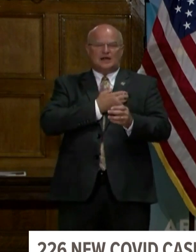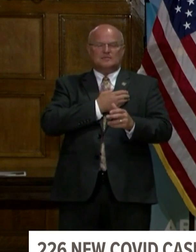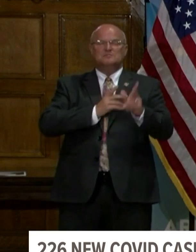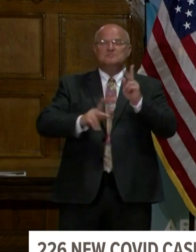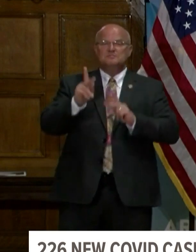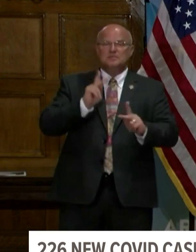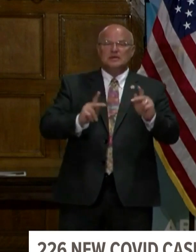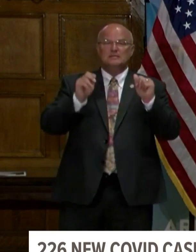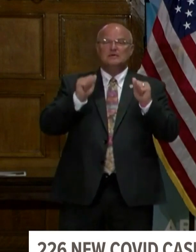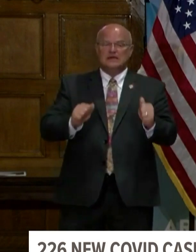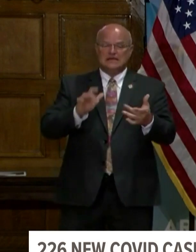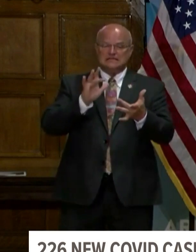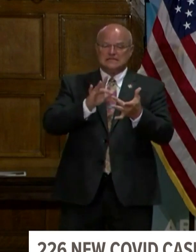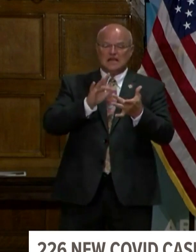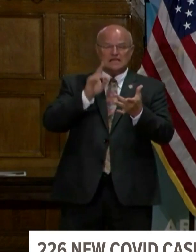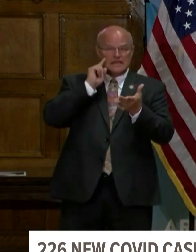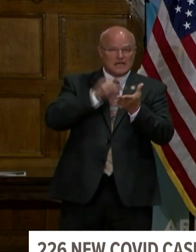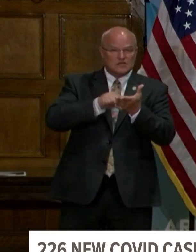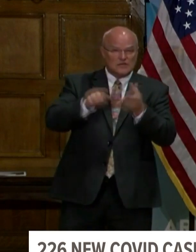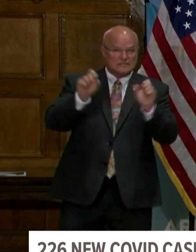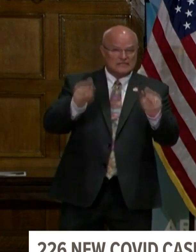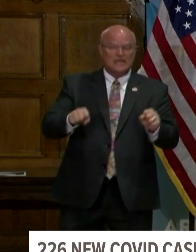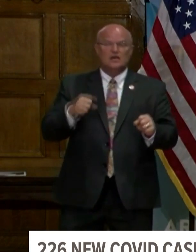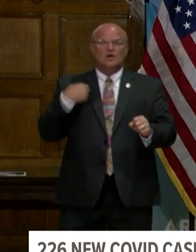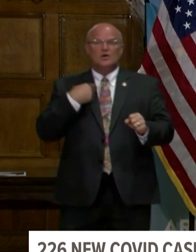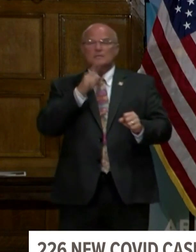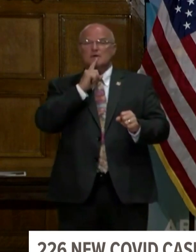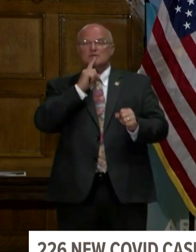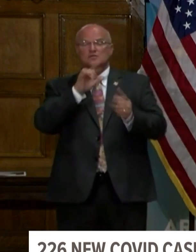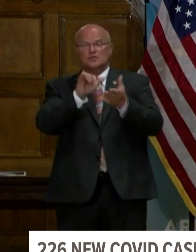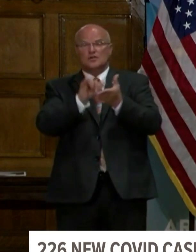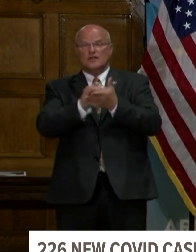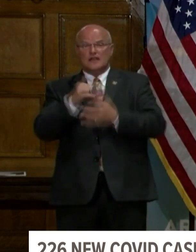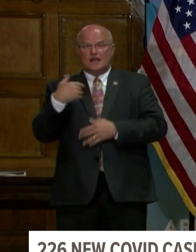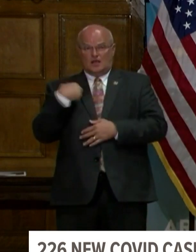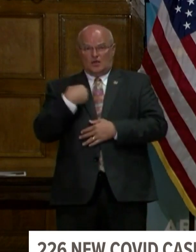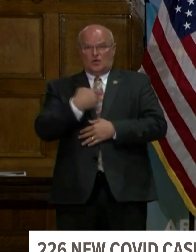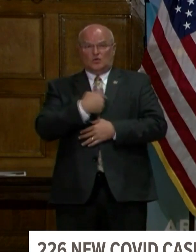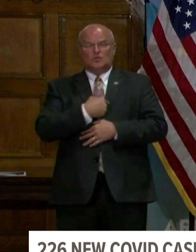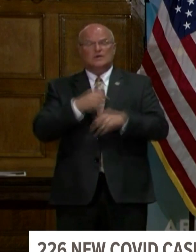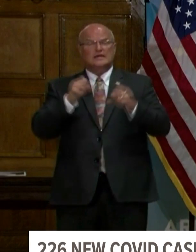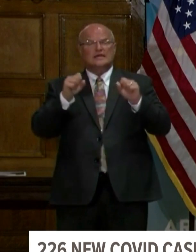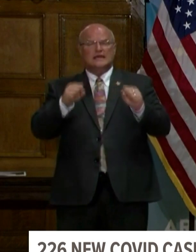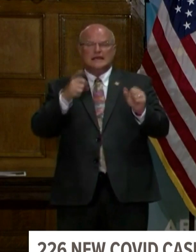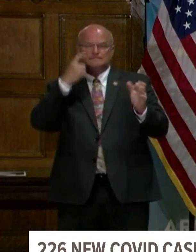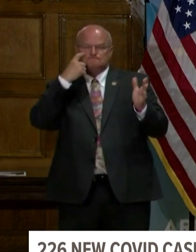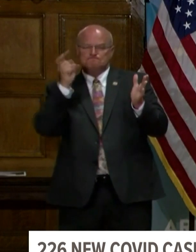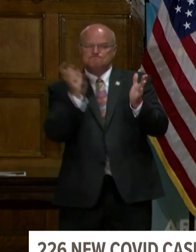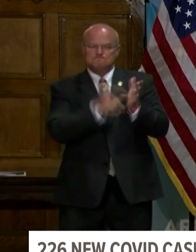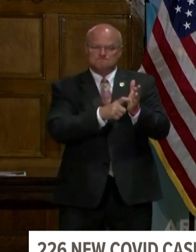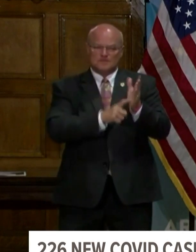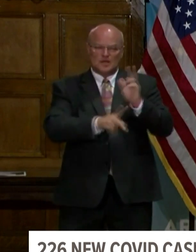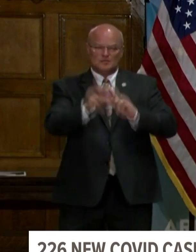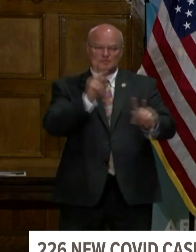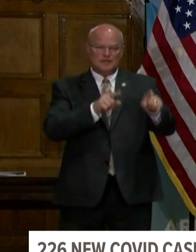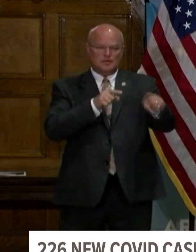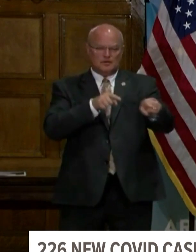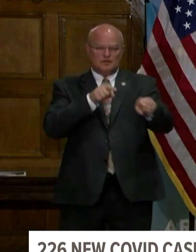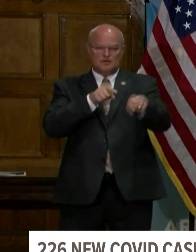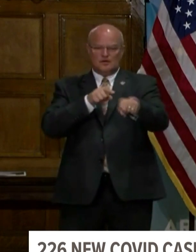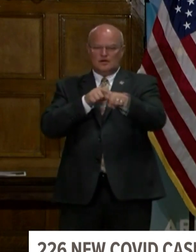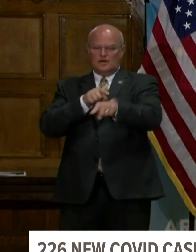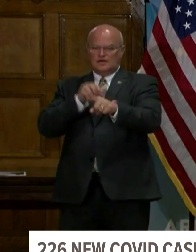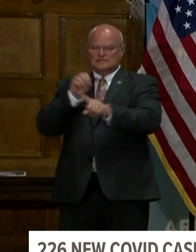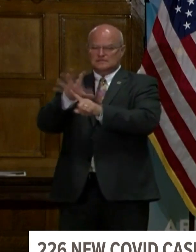personnel that can do contact tracing so that we can make sure that we can identify everyone that might have had